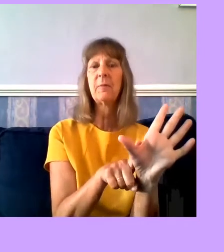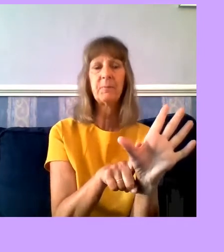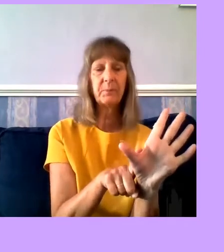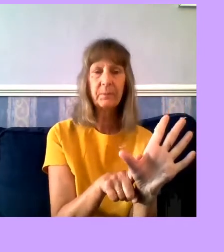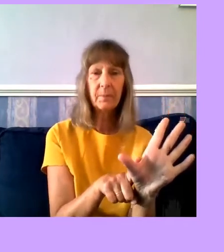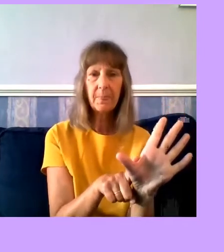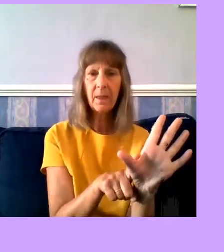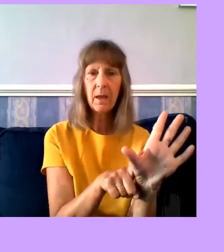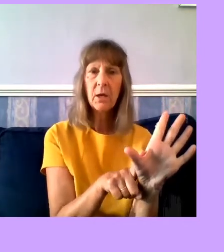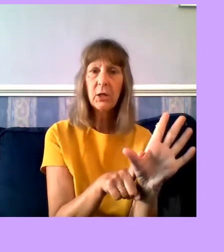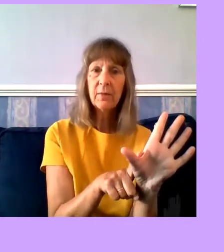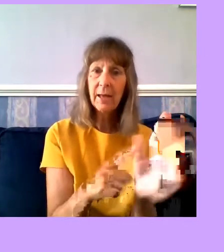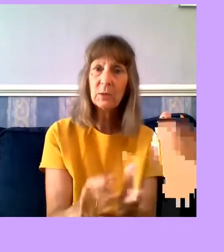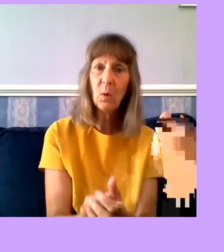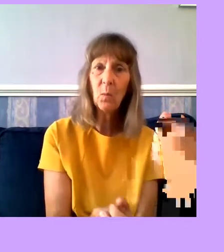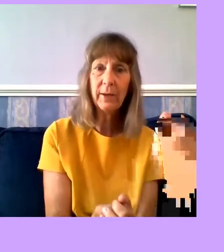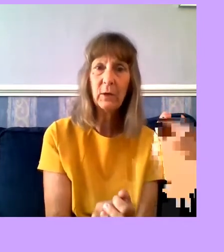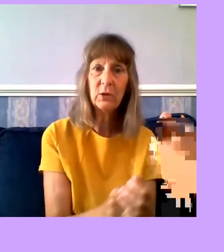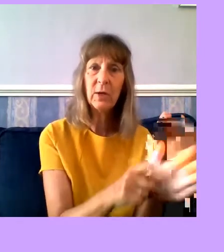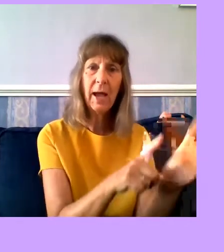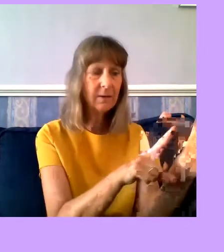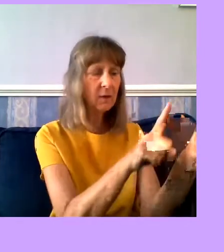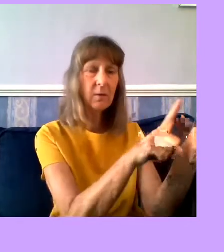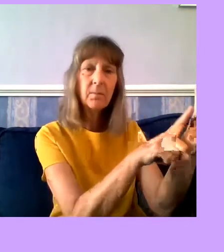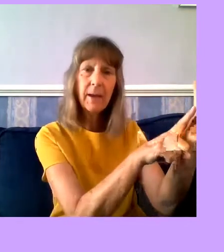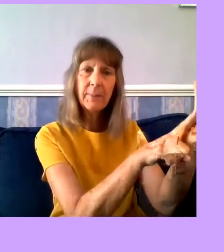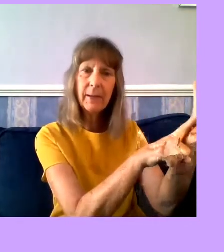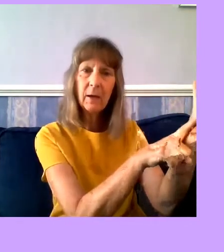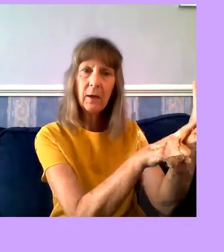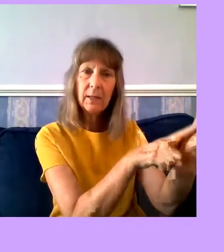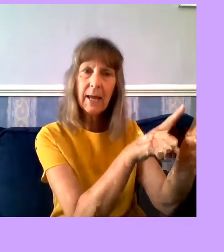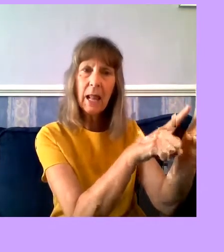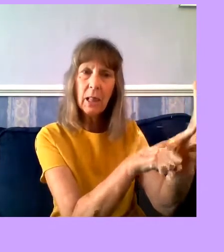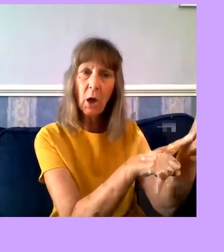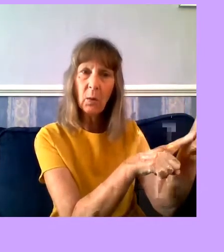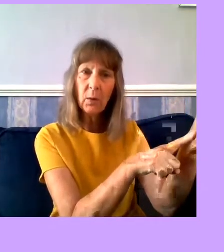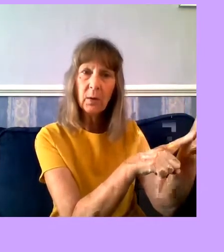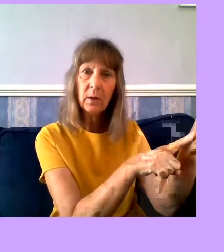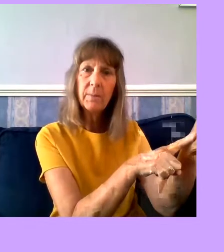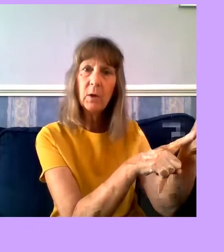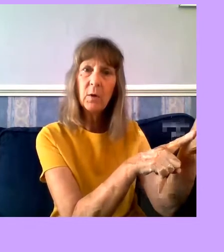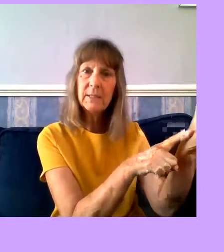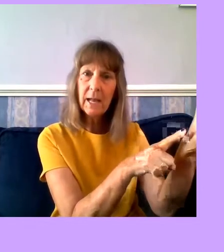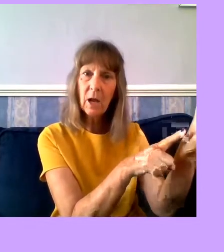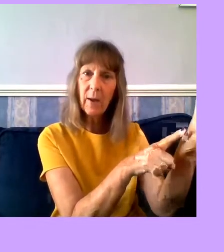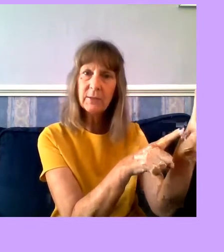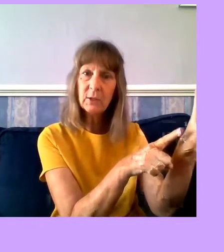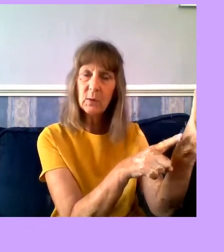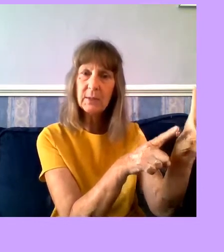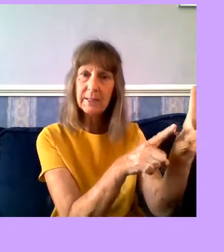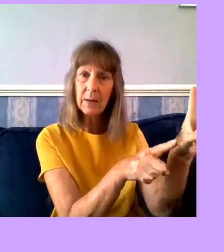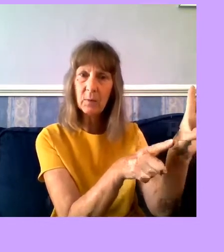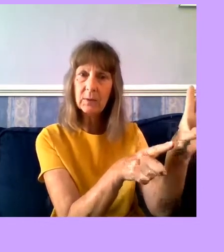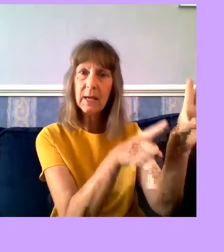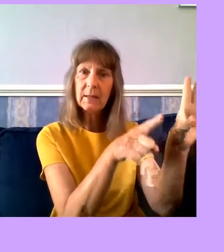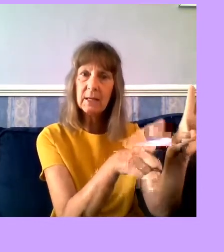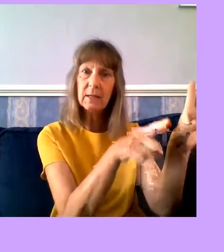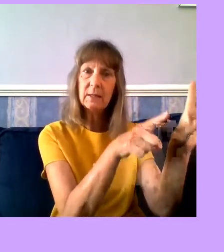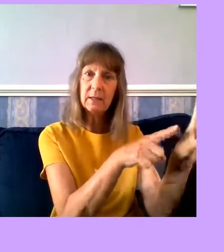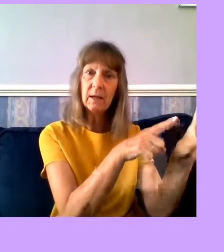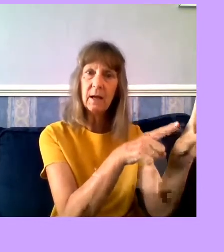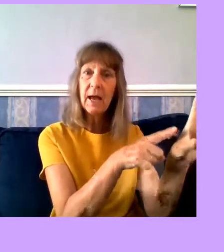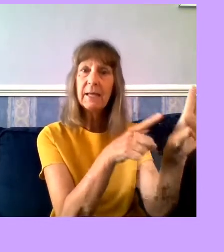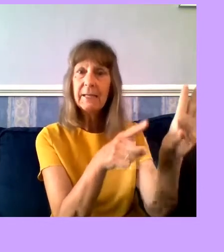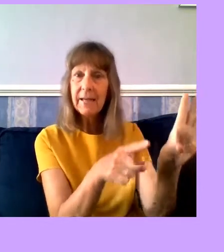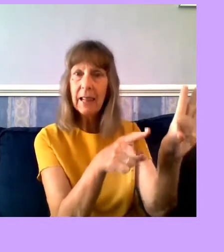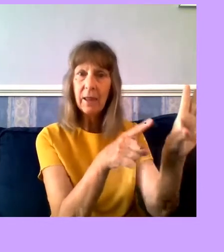yourself. That's one way you can do it, and maybe yellow, because yellow has two syllables, D